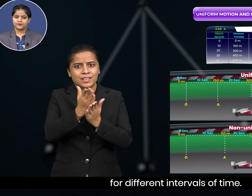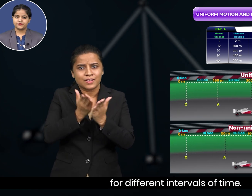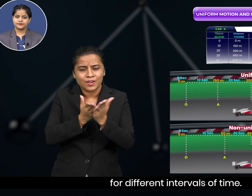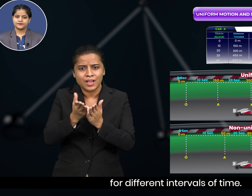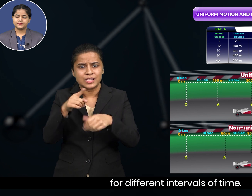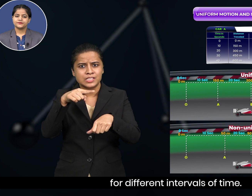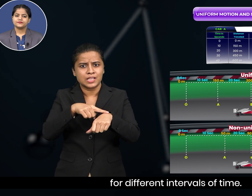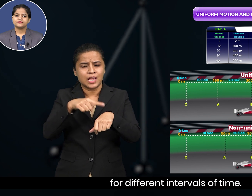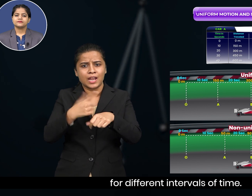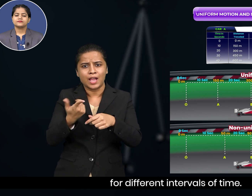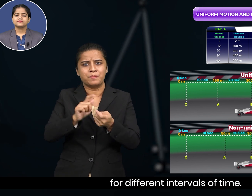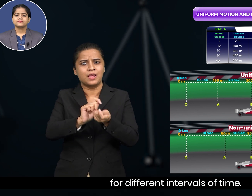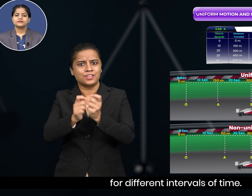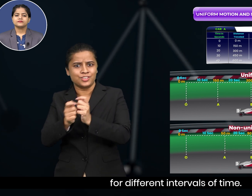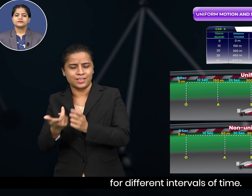time.